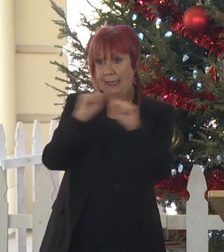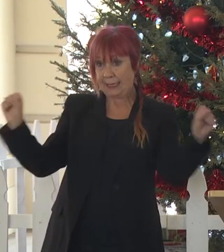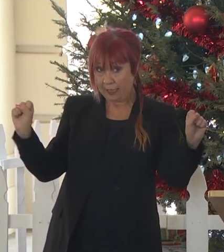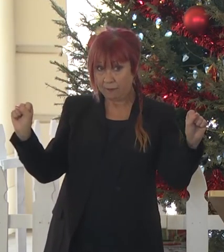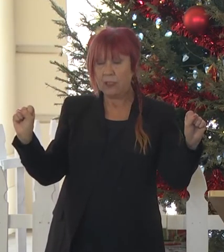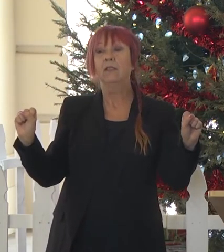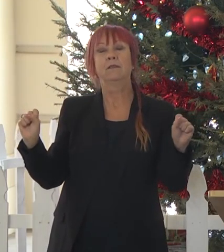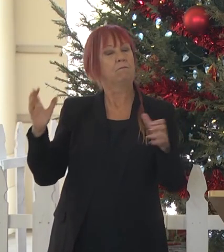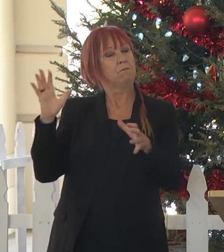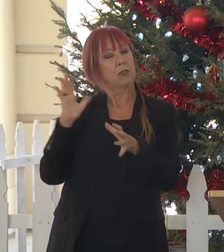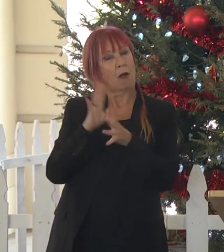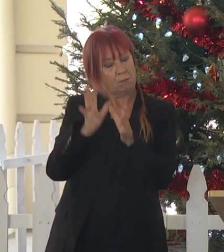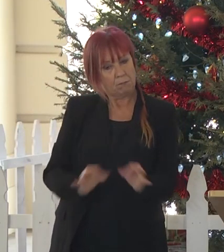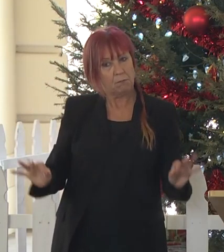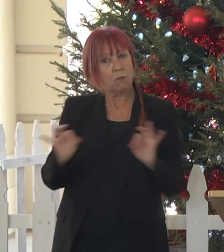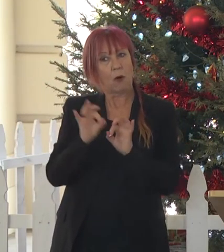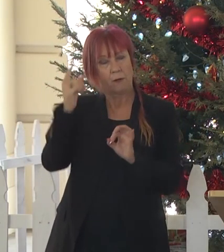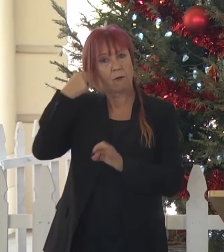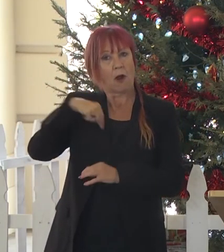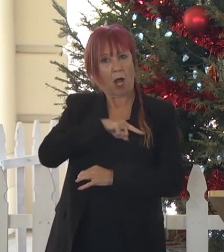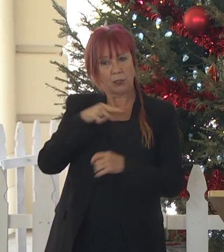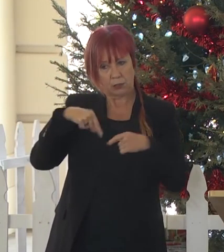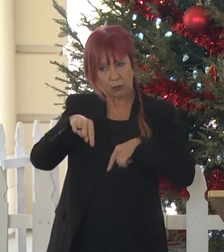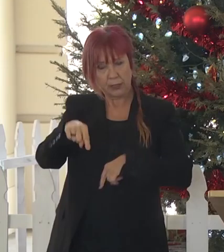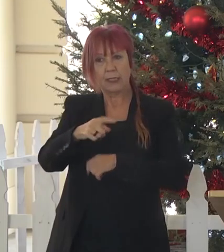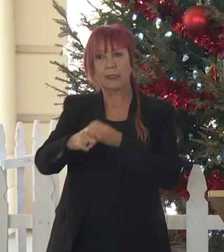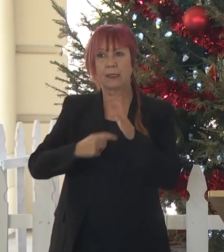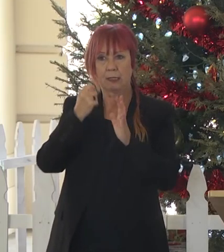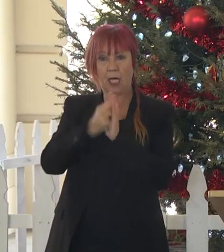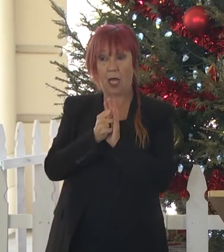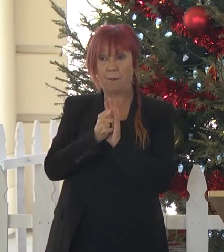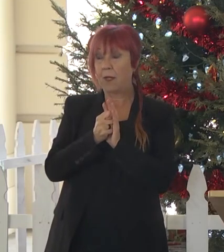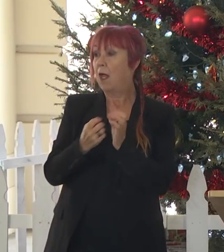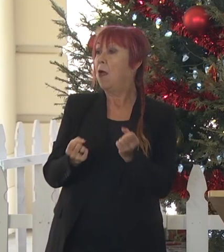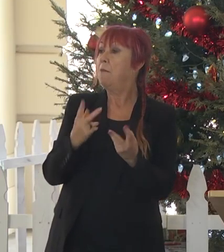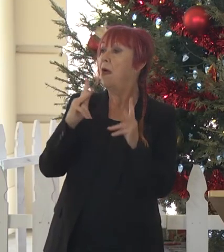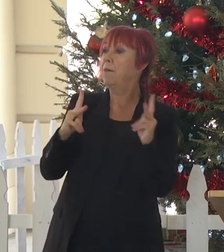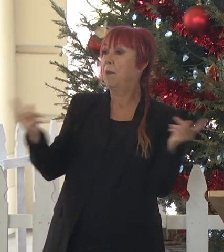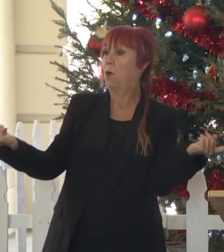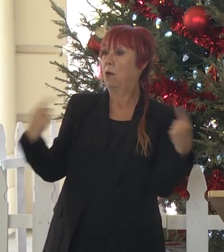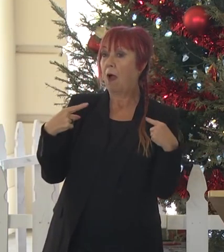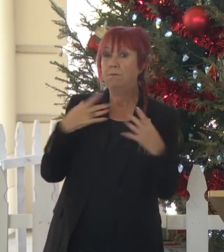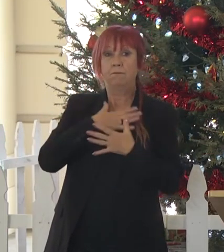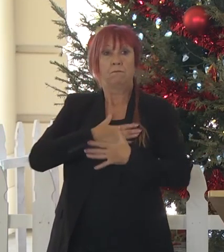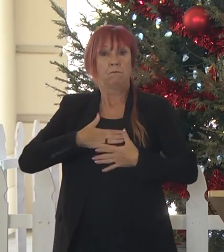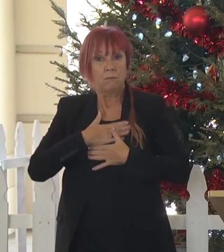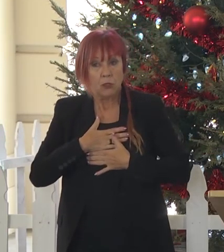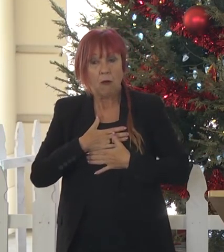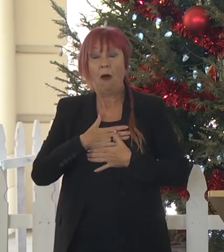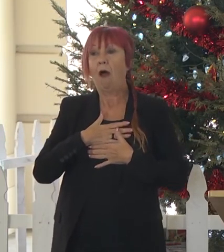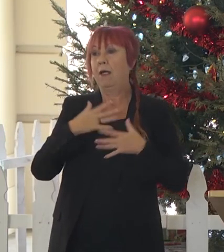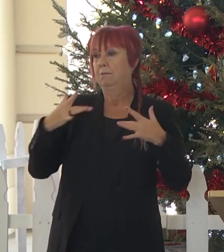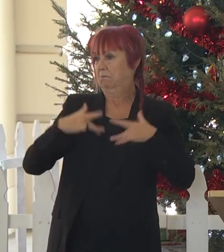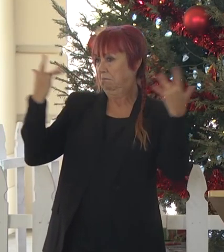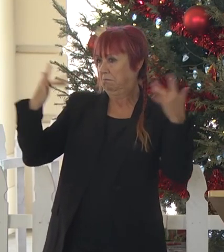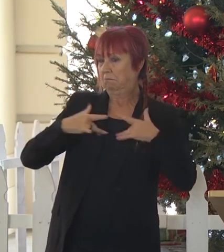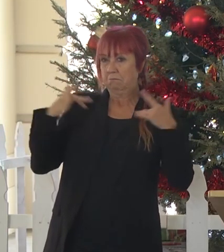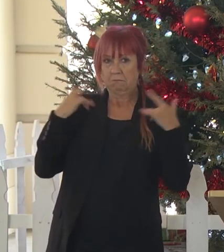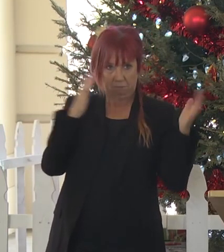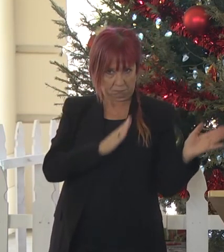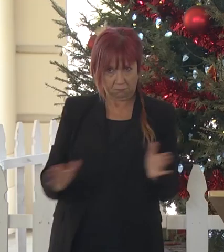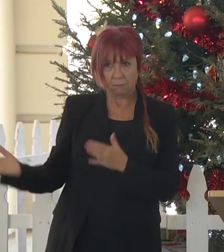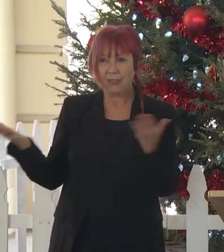top priority for us during this time. As many people come to enjoy the activities that are being planned